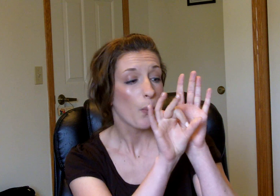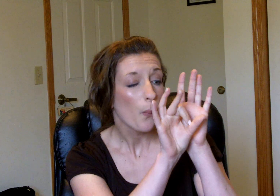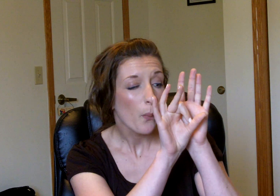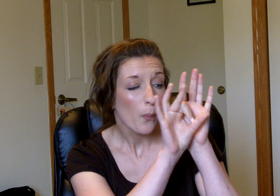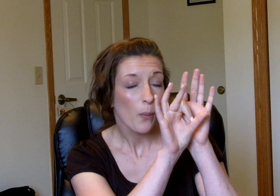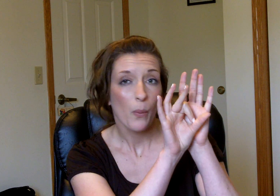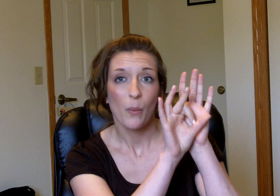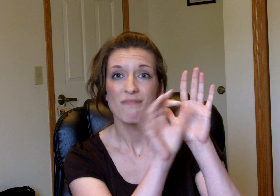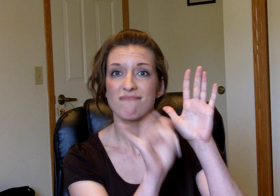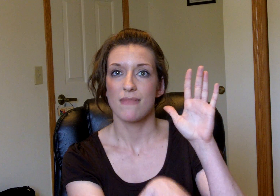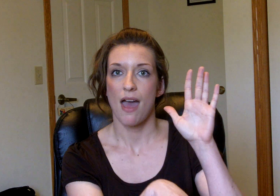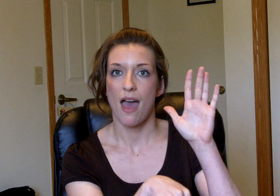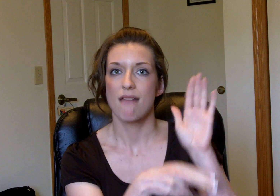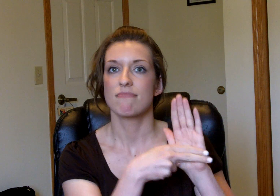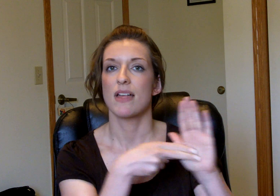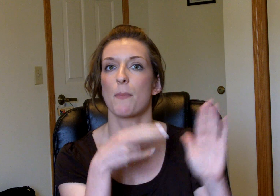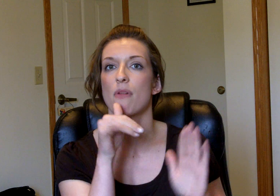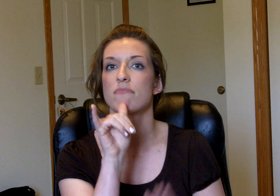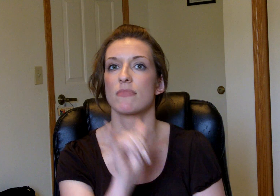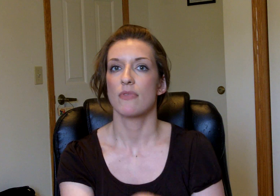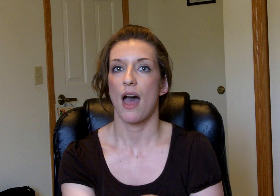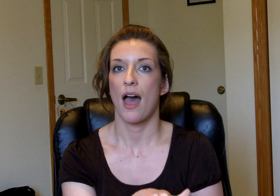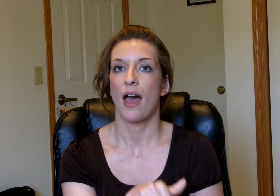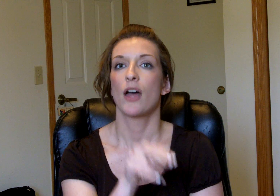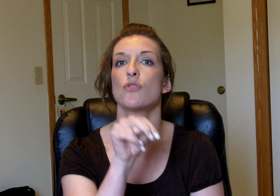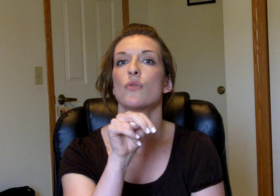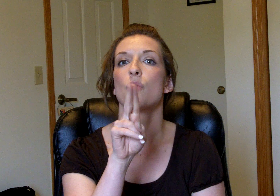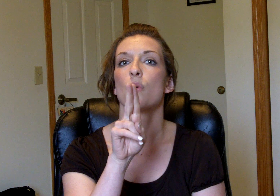in the center of the cell body is where the nucleus should be.